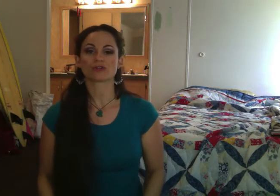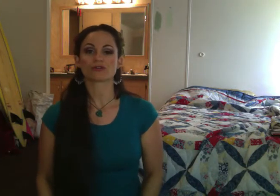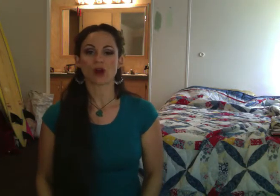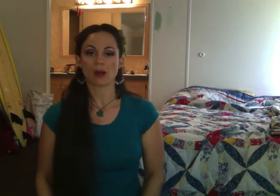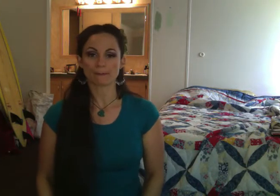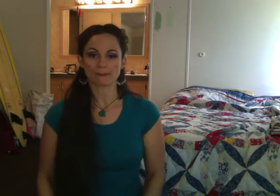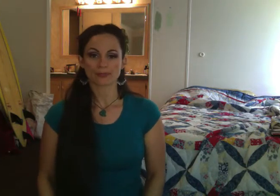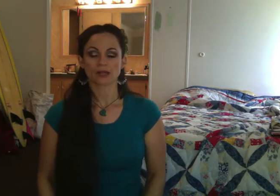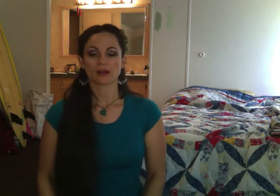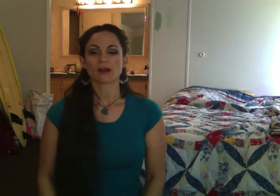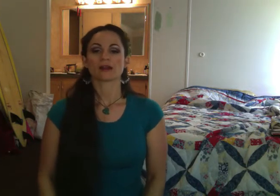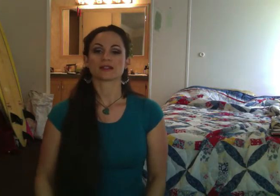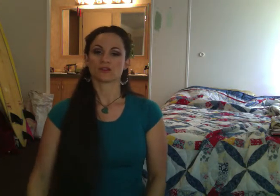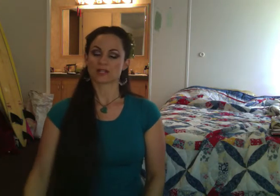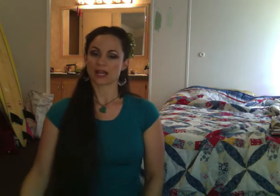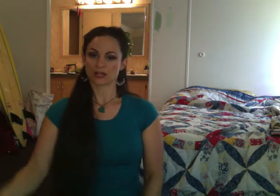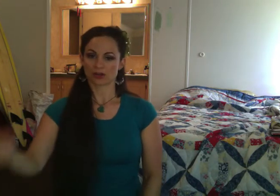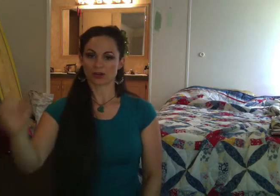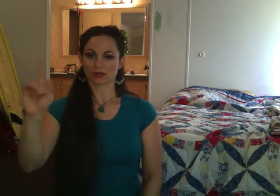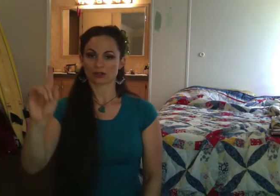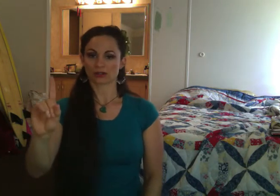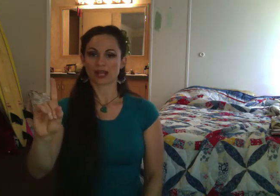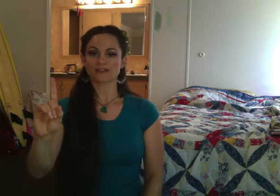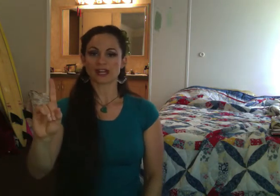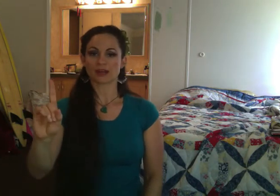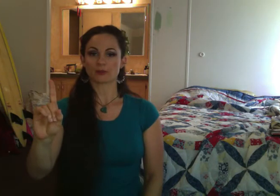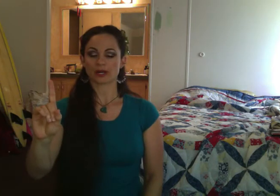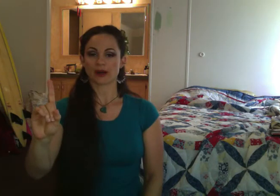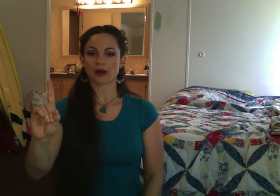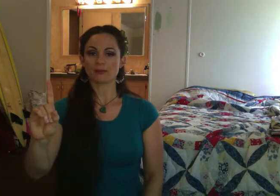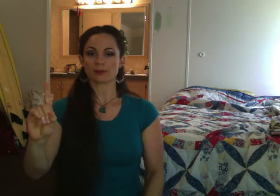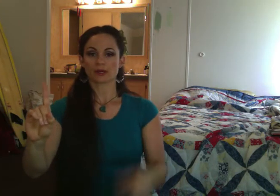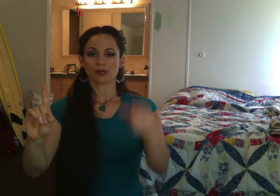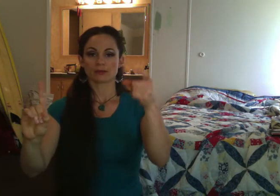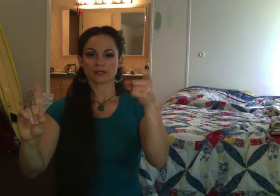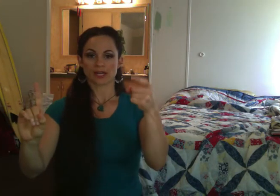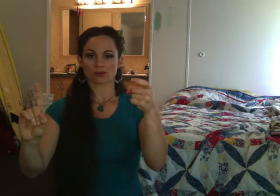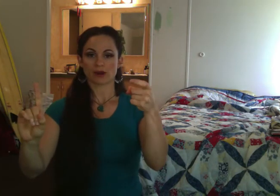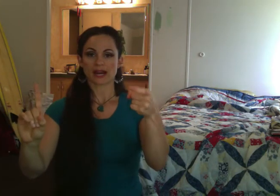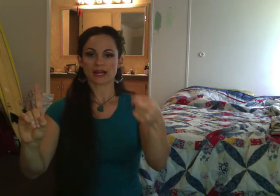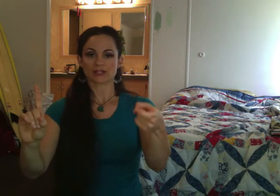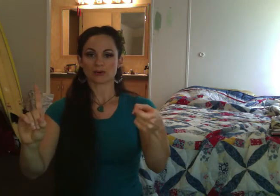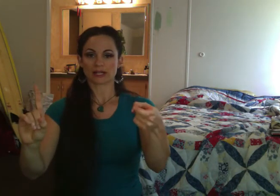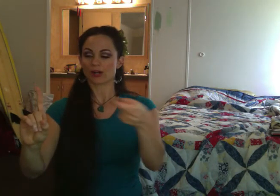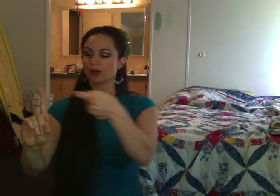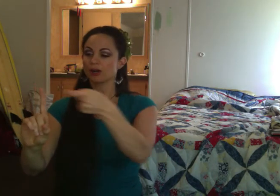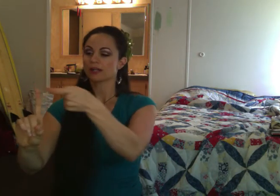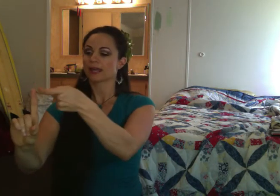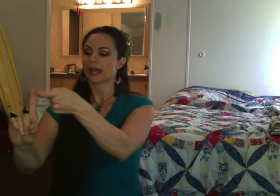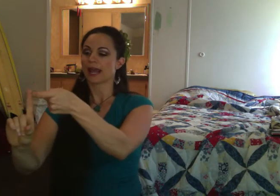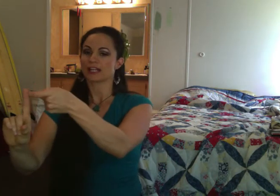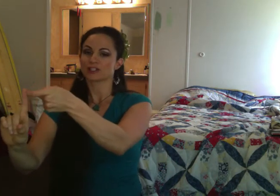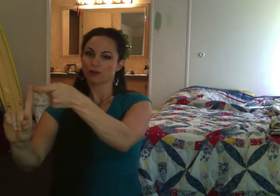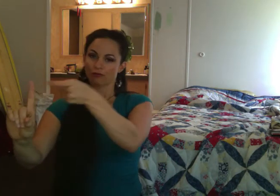from. You take your left hand, put it up, take your right hand, do it in a hook, and it's